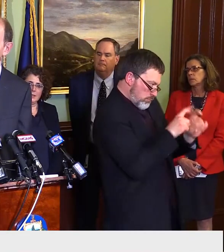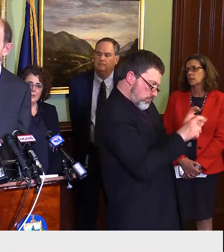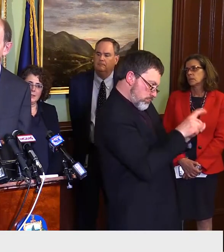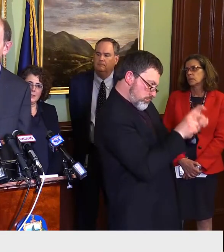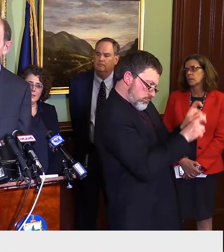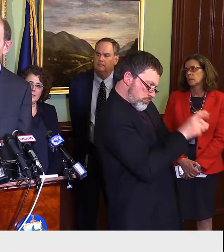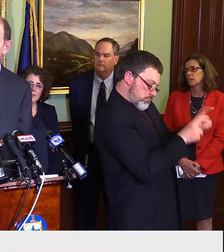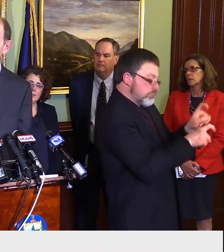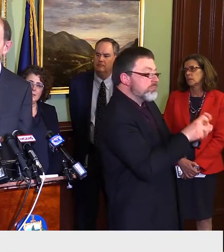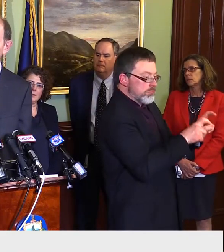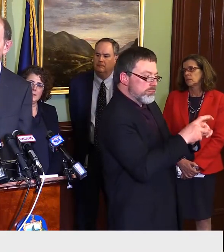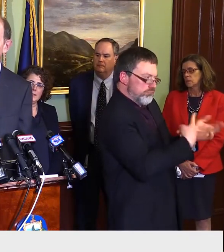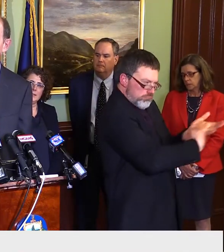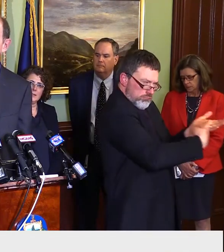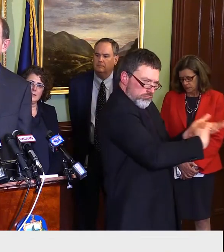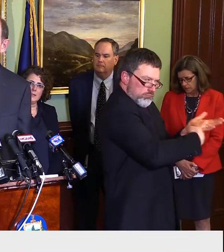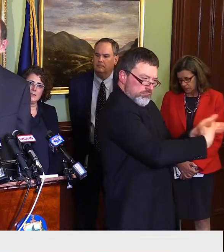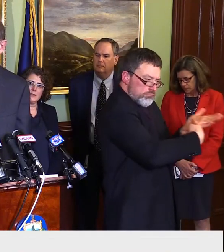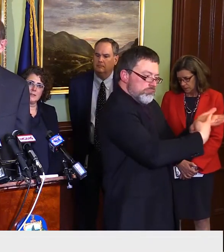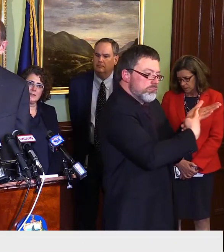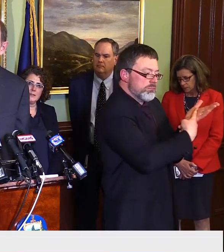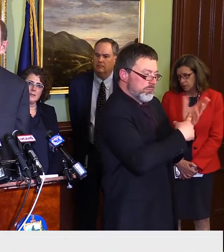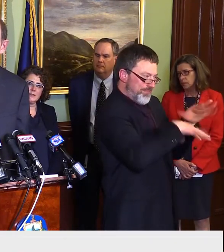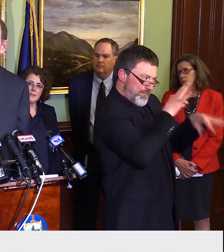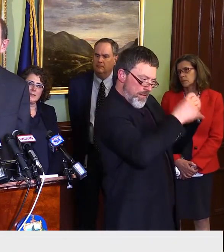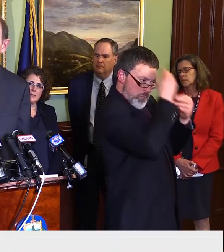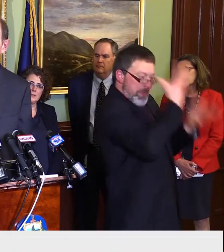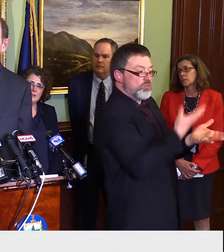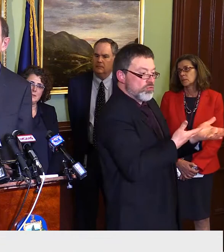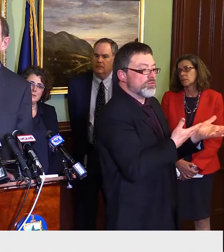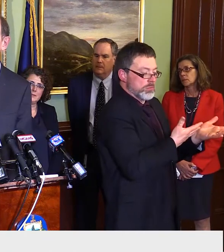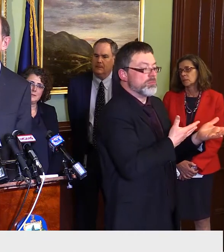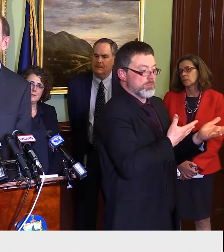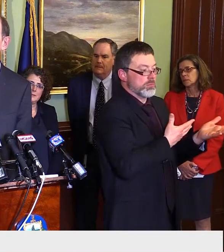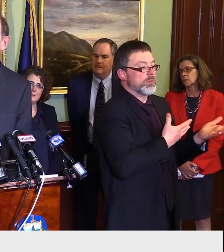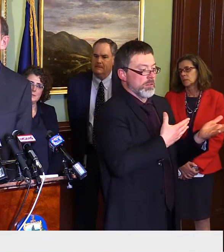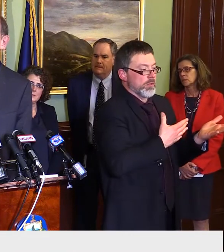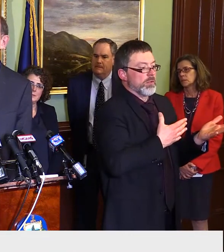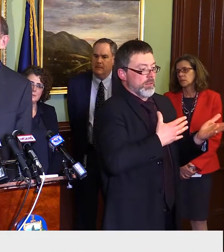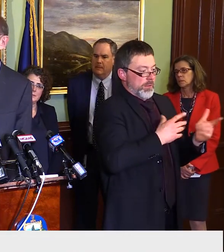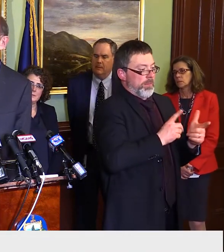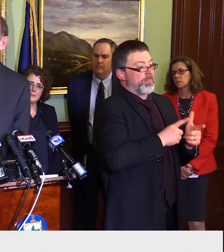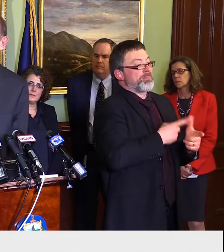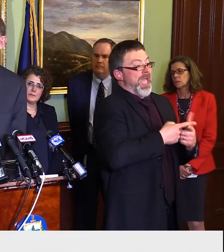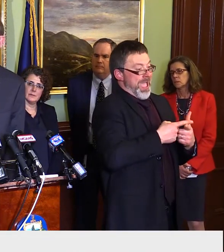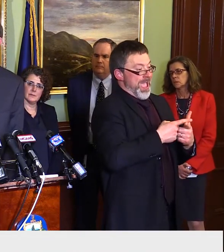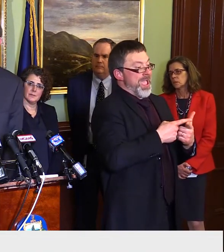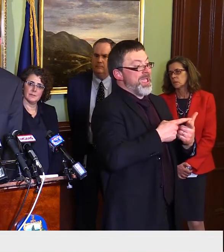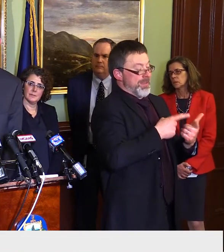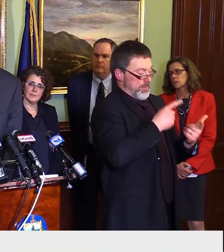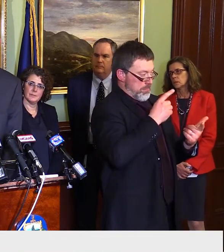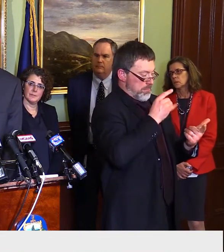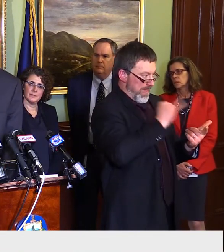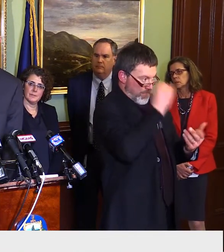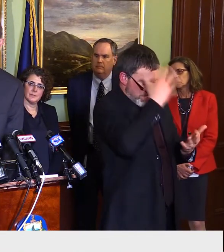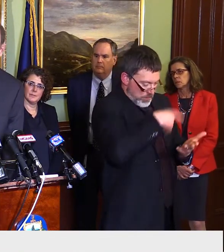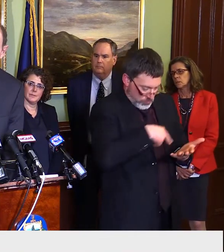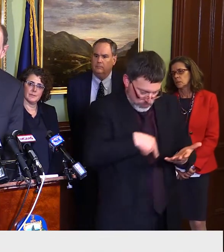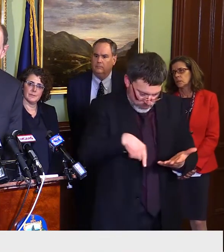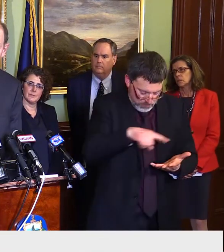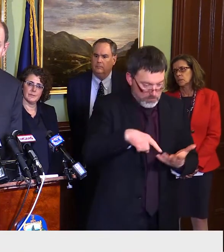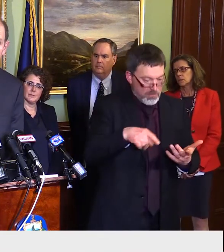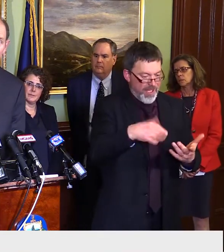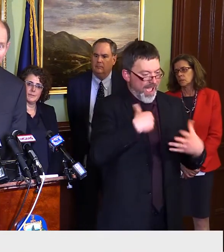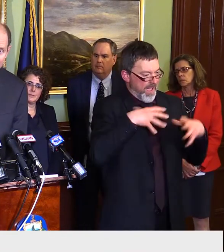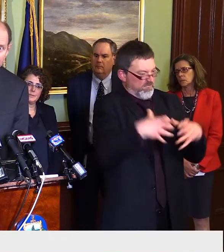that totally to know that they've arrived here and what to do. So I'm presuming what we're getting is